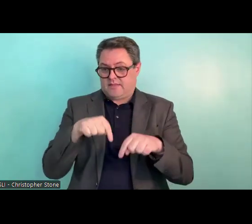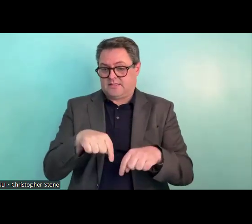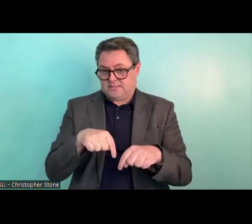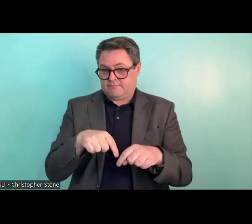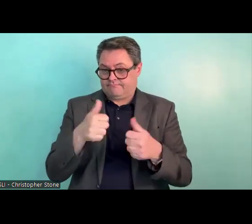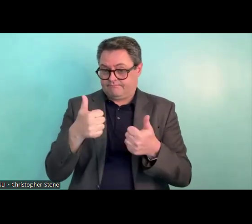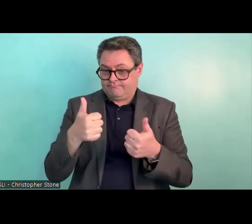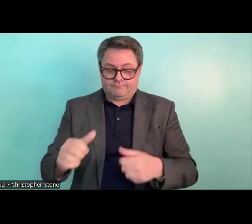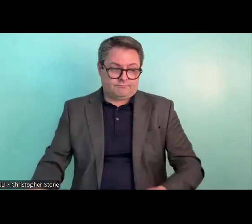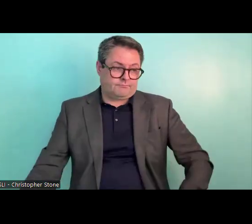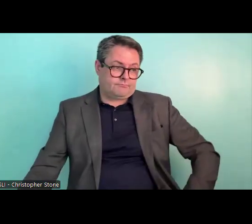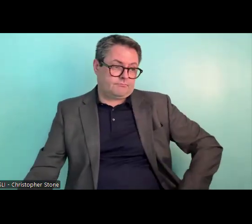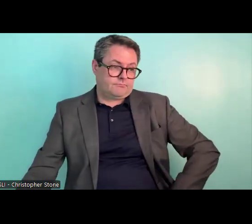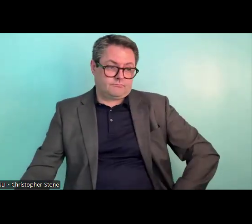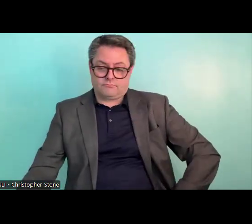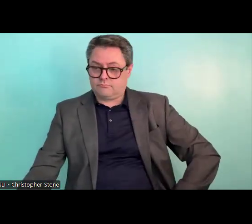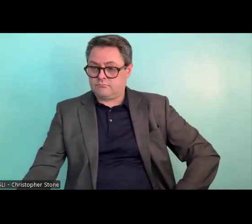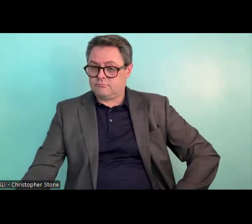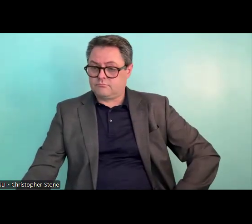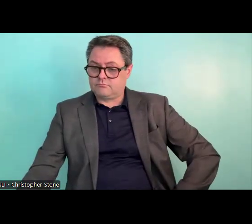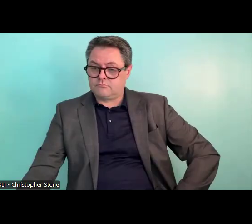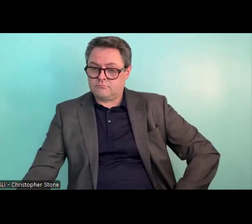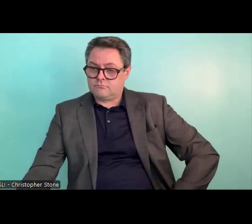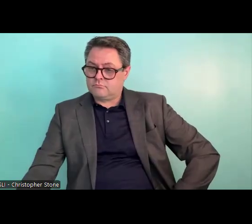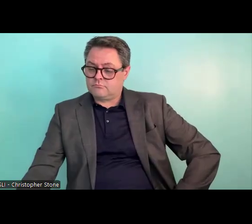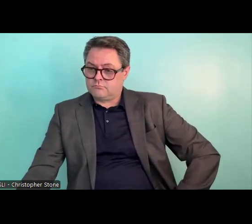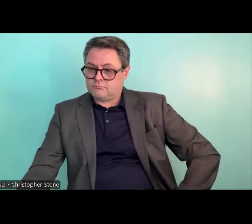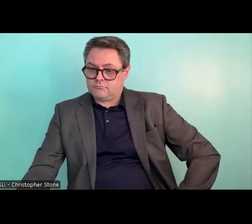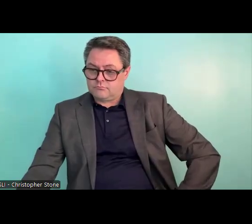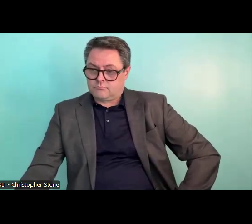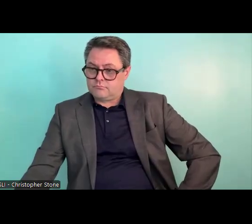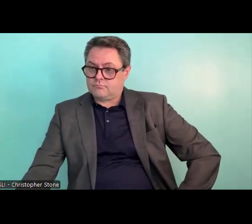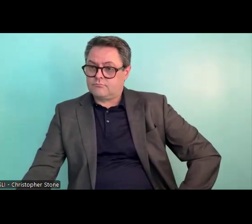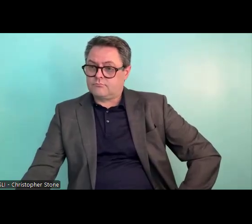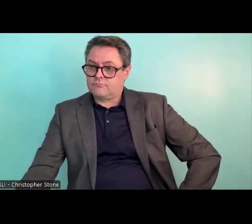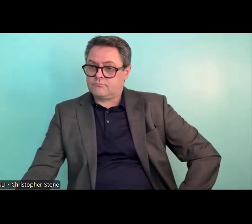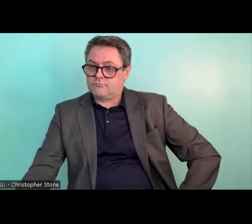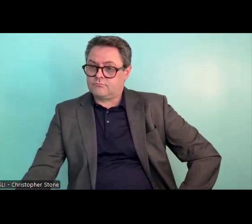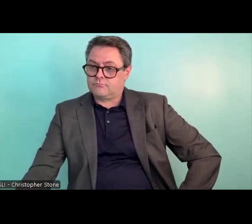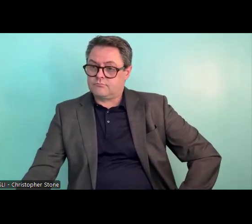And then I will give you 2 minutes to decide whether you want to formally approve the minutes from last year's GA.